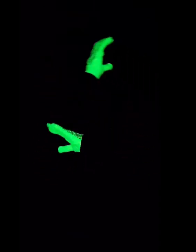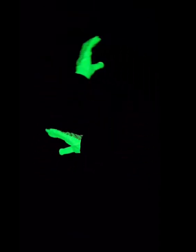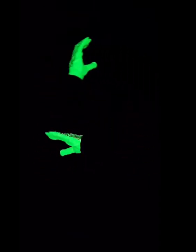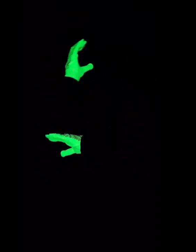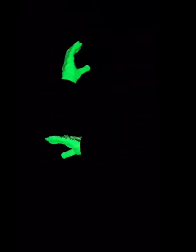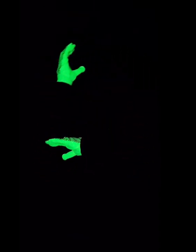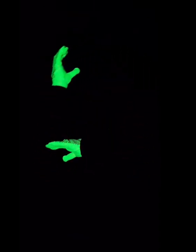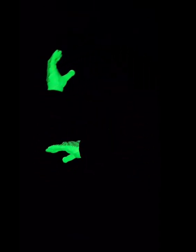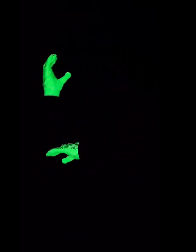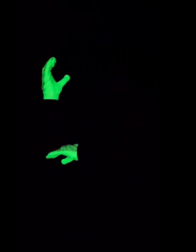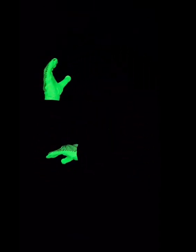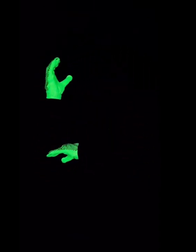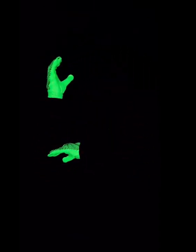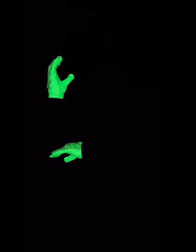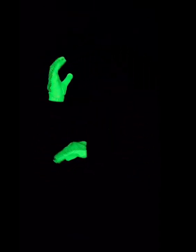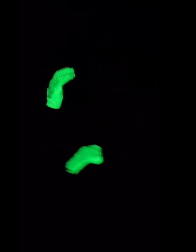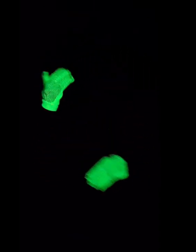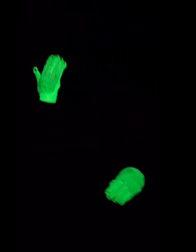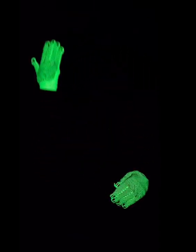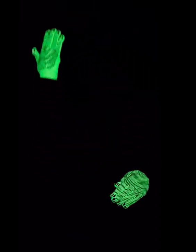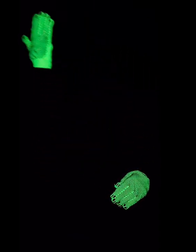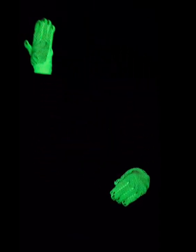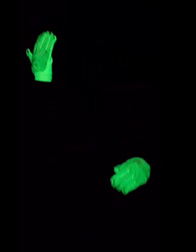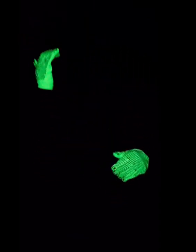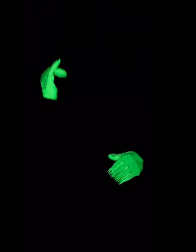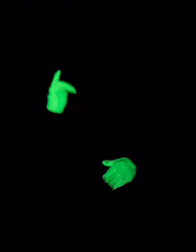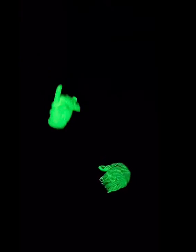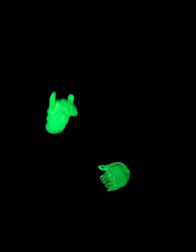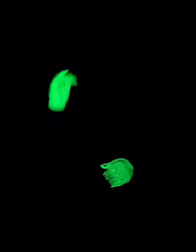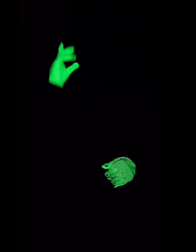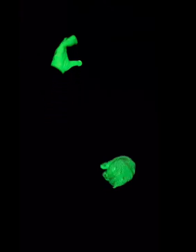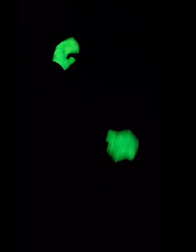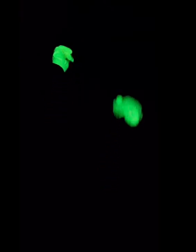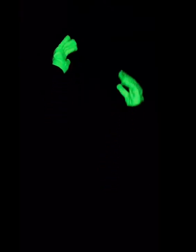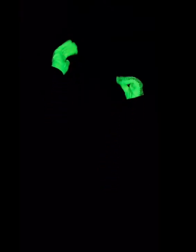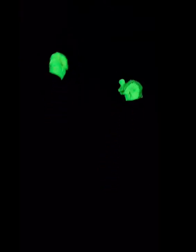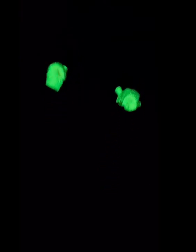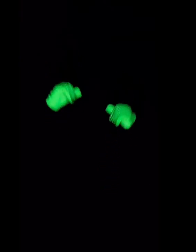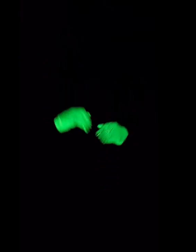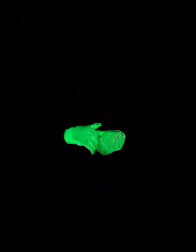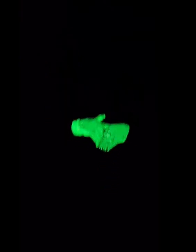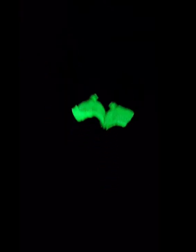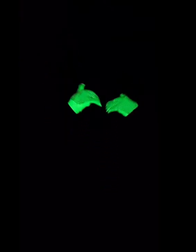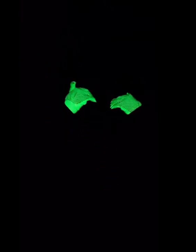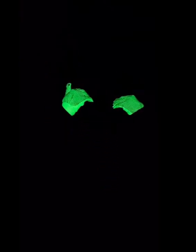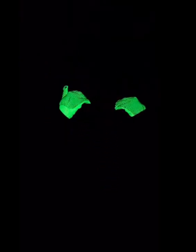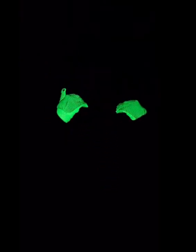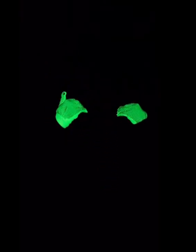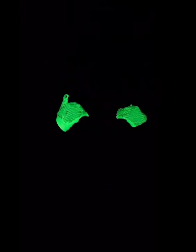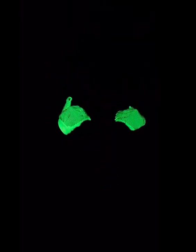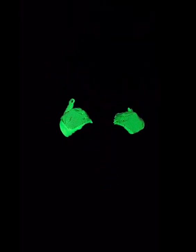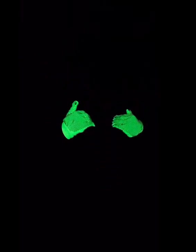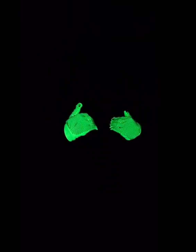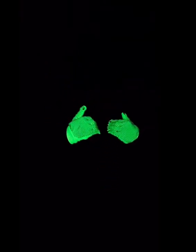Christmas And you're still the hope of Christmas And